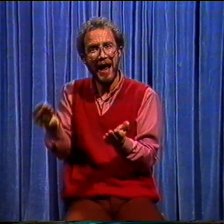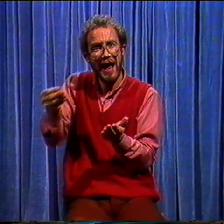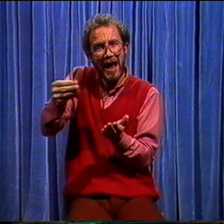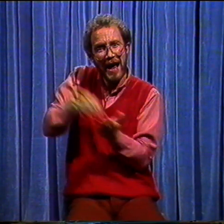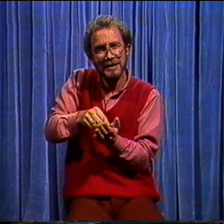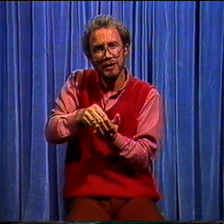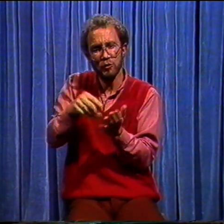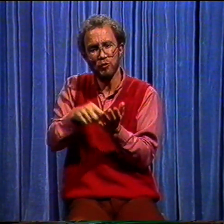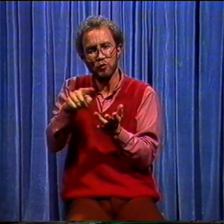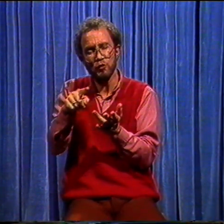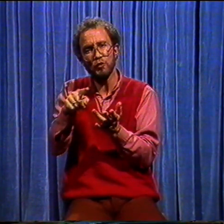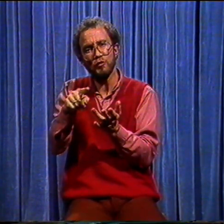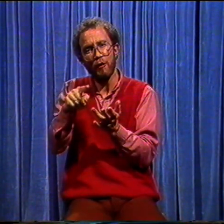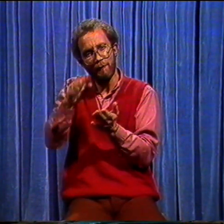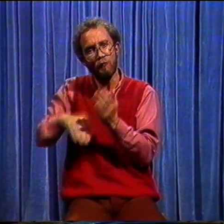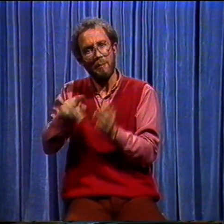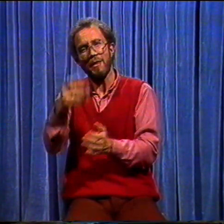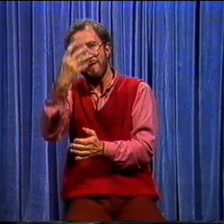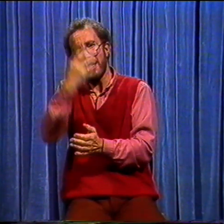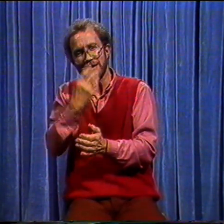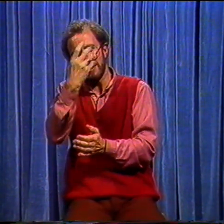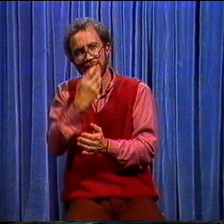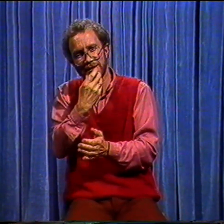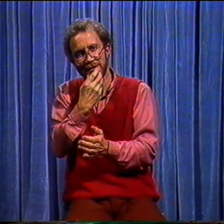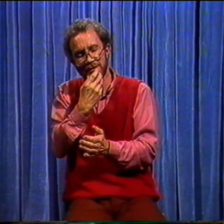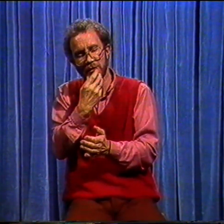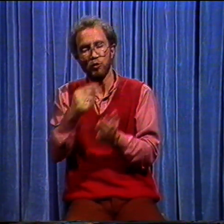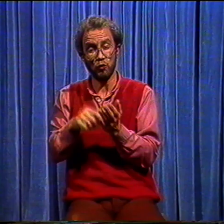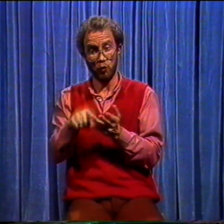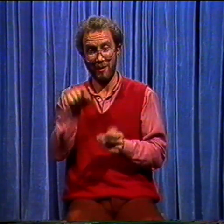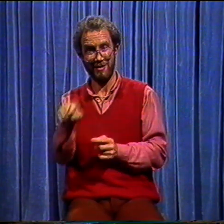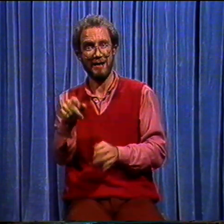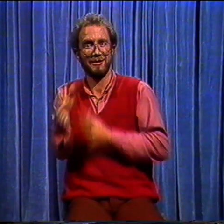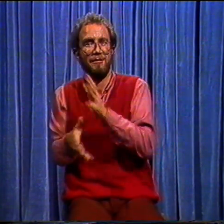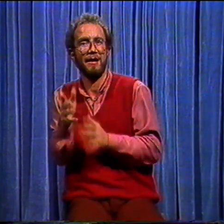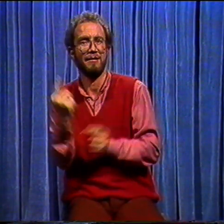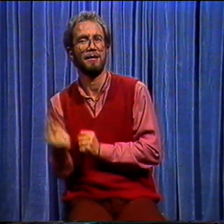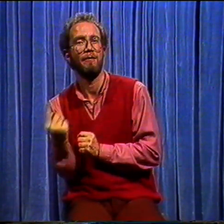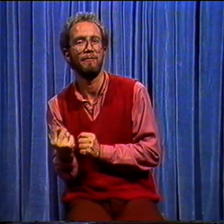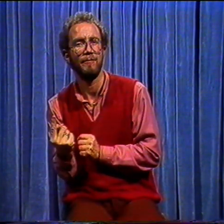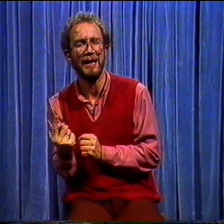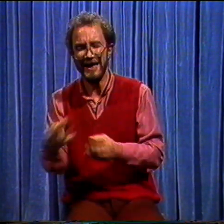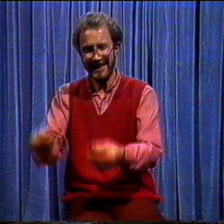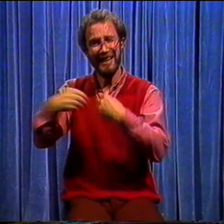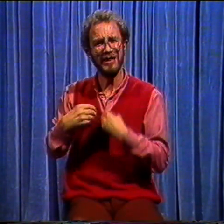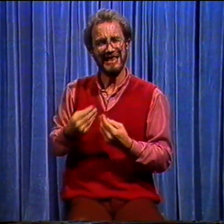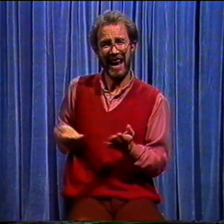something added from the face to that manual sign, to the sign